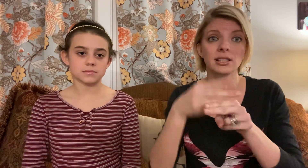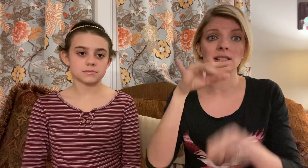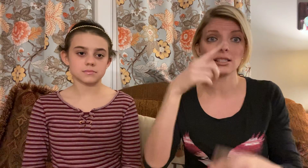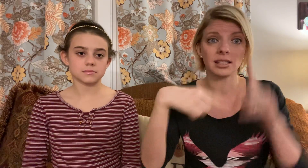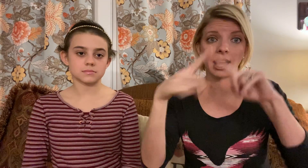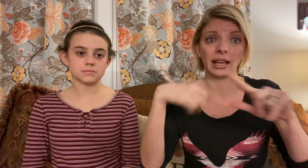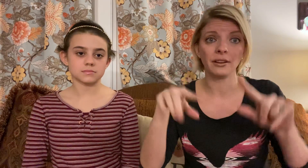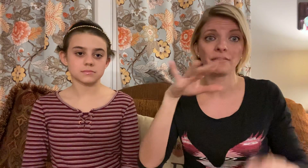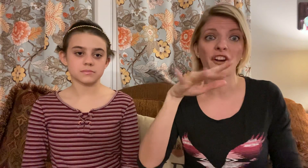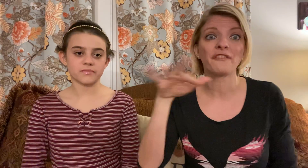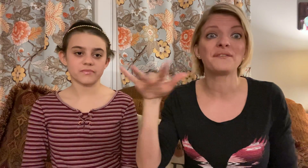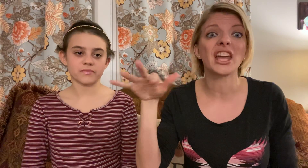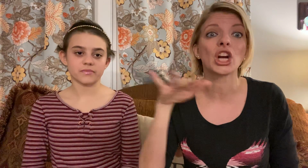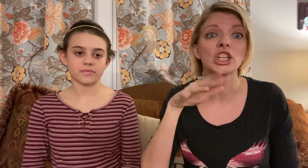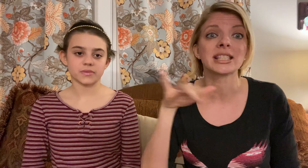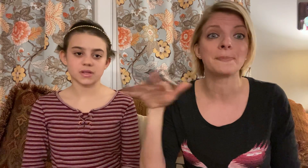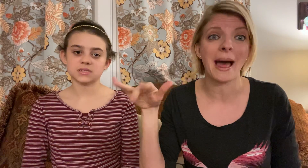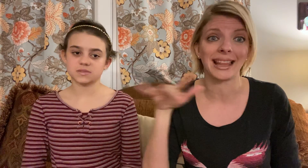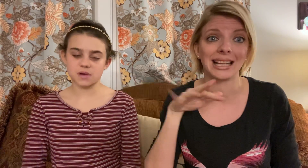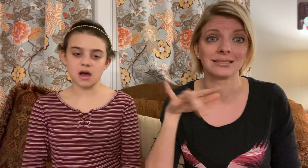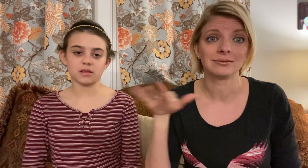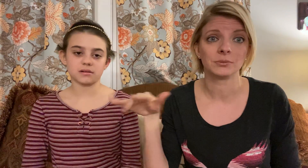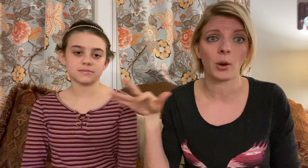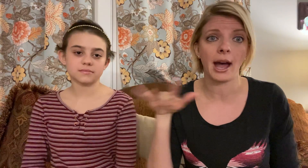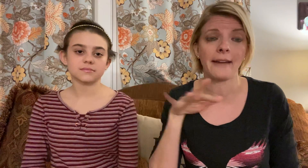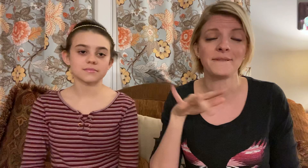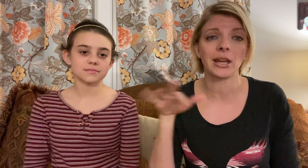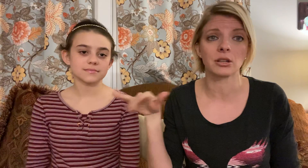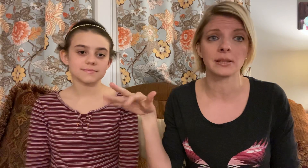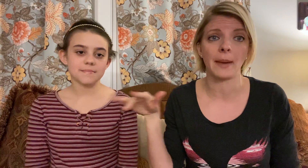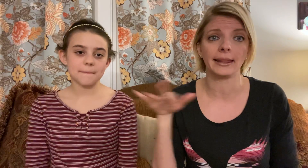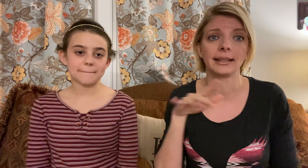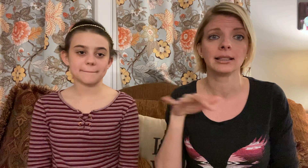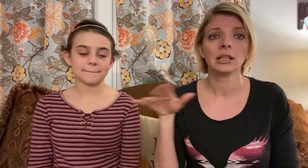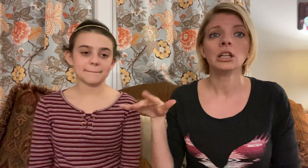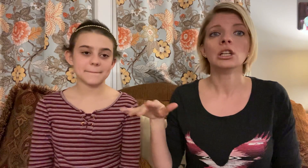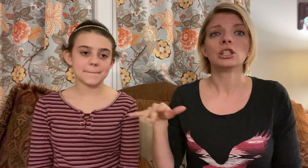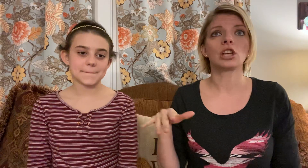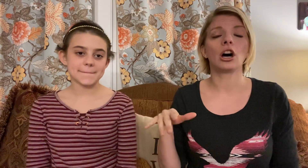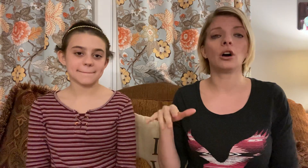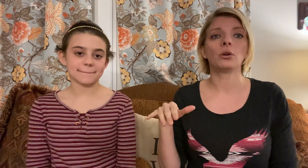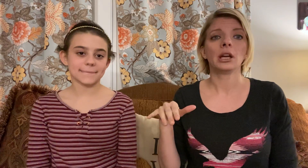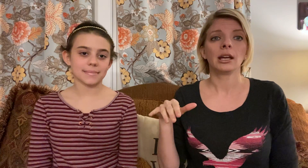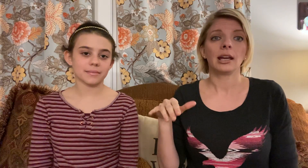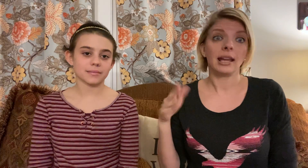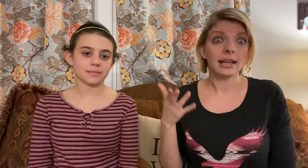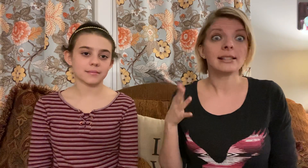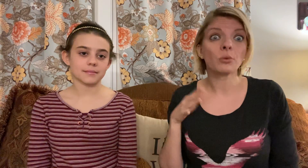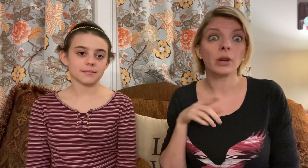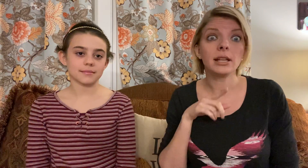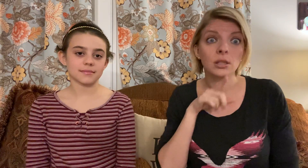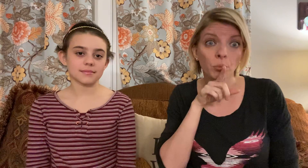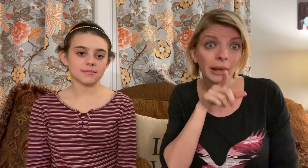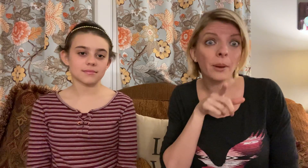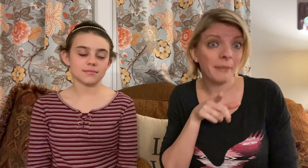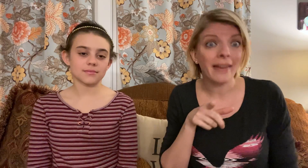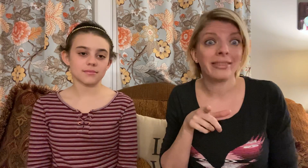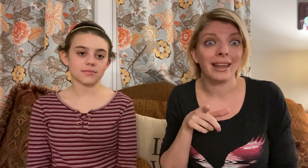the sign for finger spelling. Okay, finger spelling. So it's a real method. It's